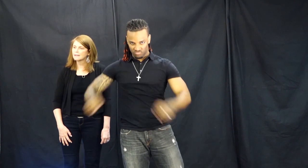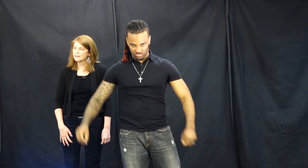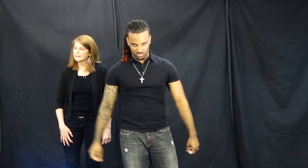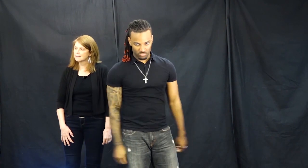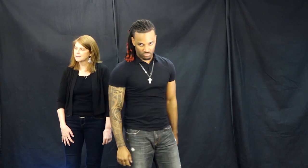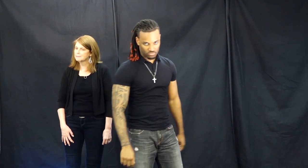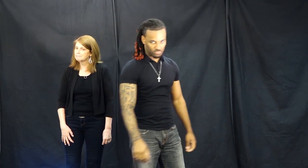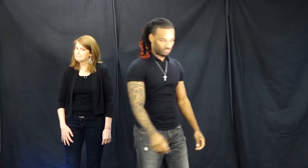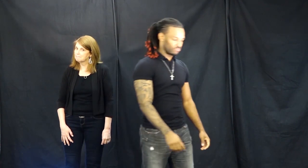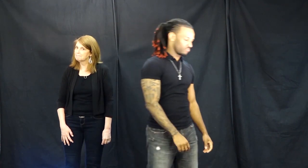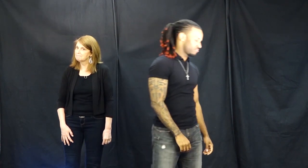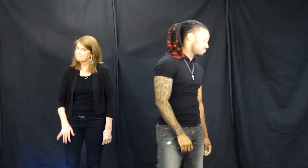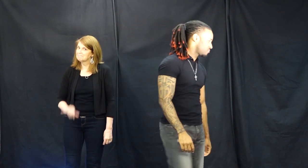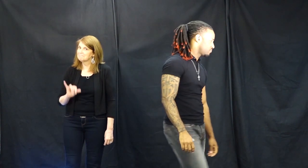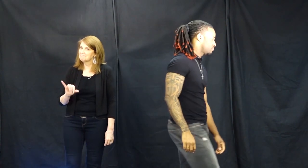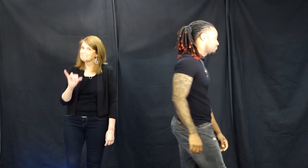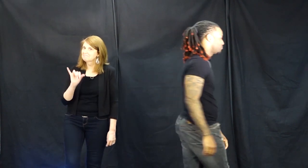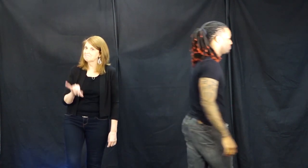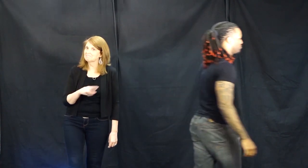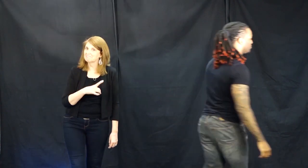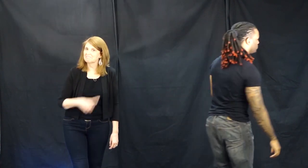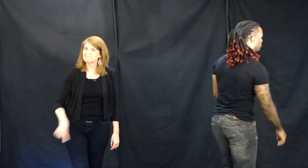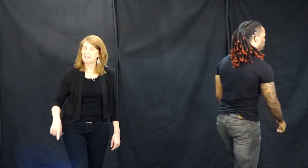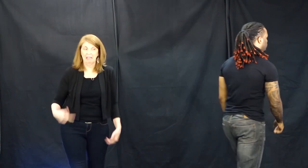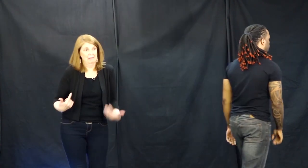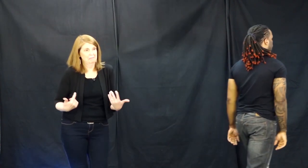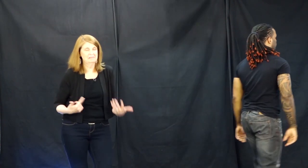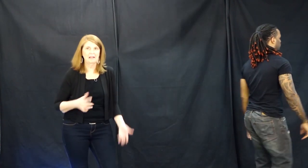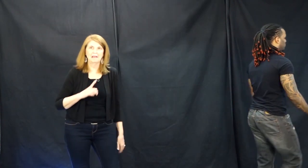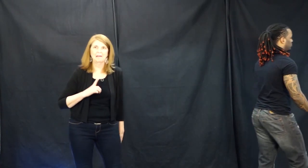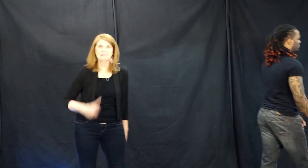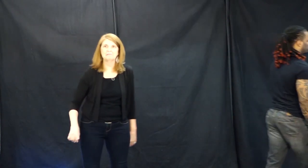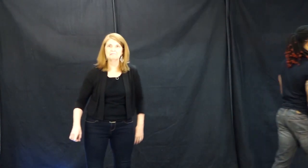none. Well, I'll be damned. Well, I'll be damned.